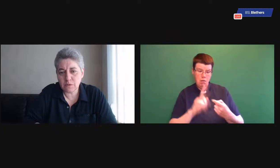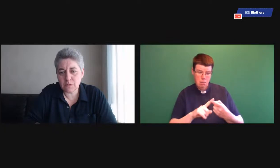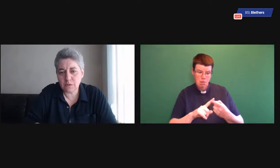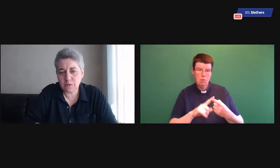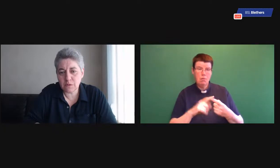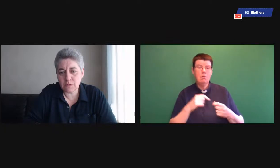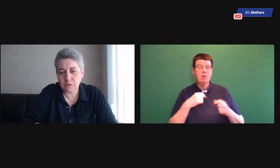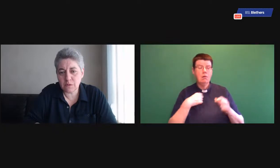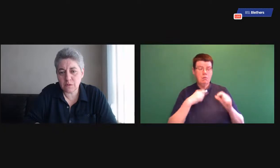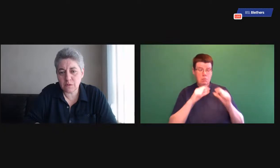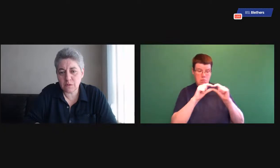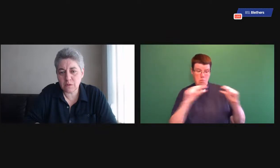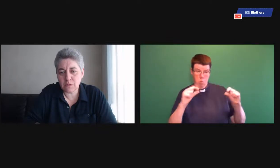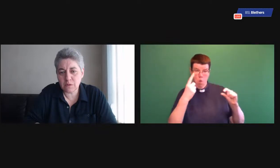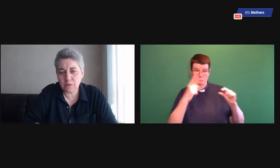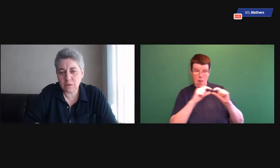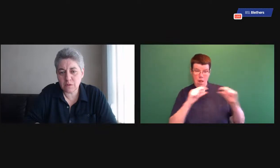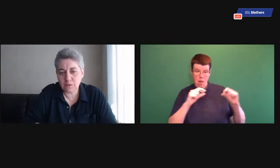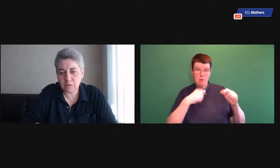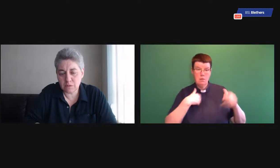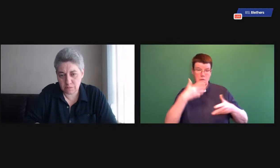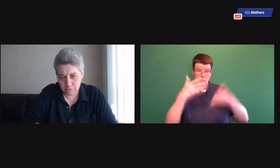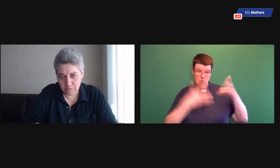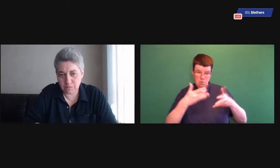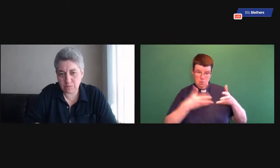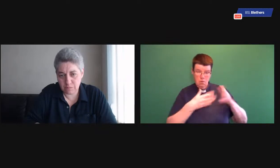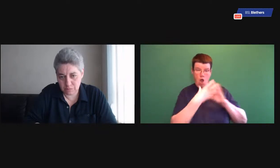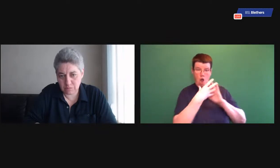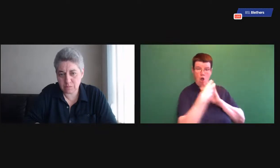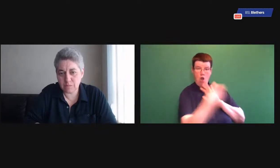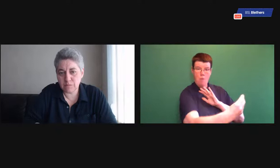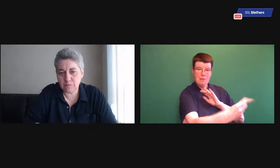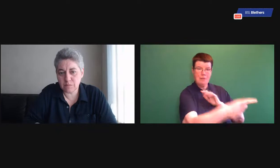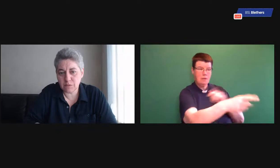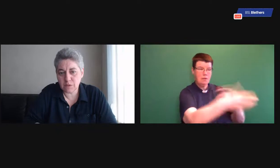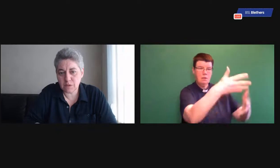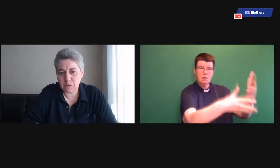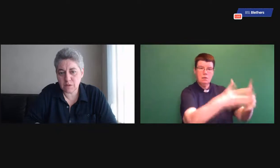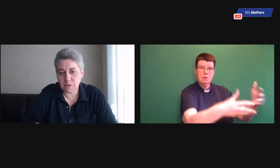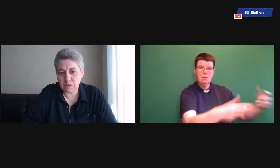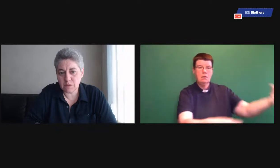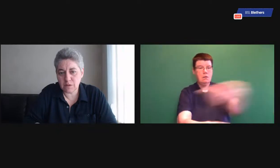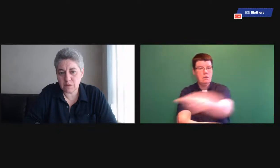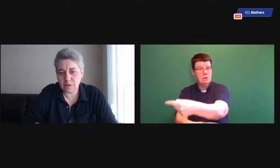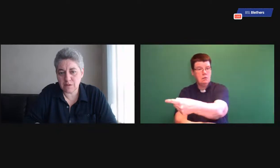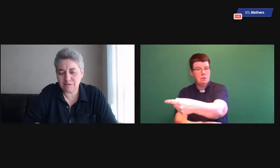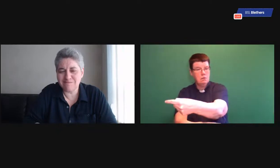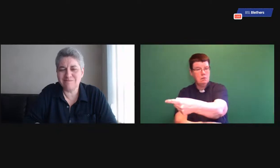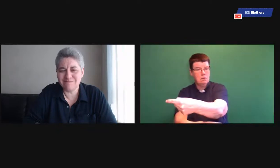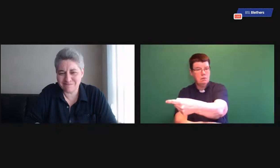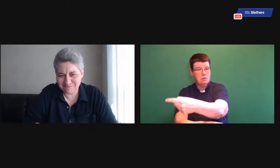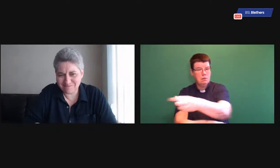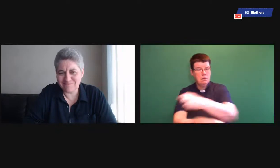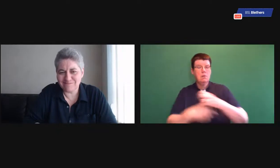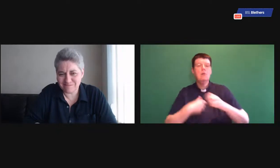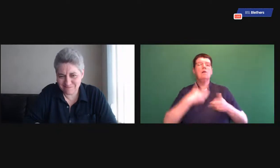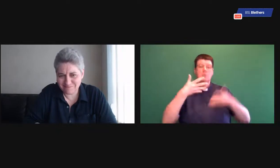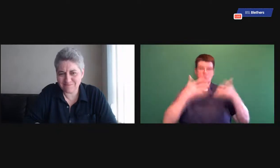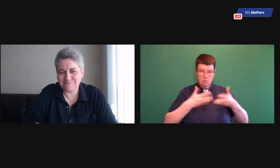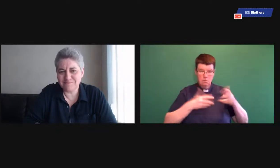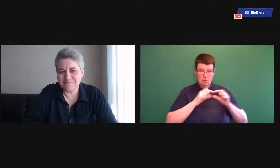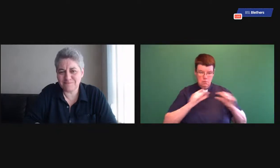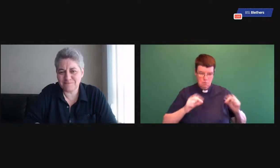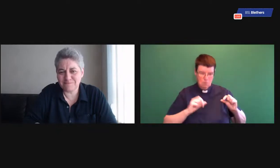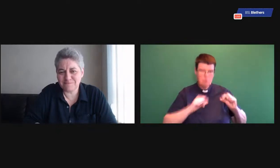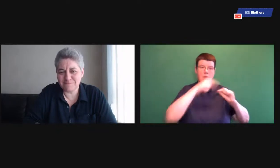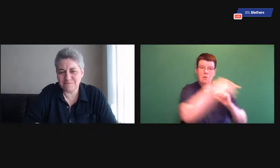choices. Either for us doing it with hands on, so I could have signed the line that they were to say, and